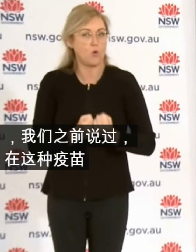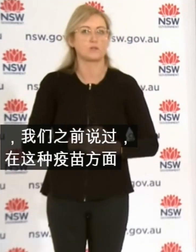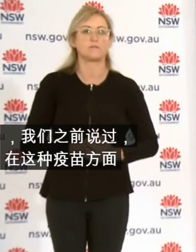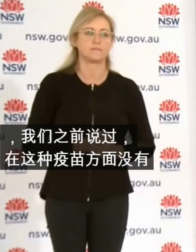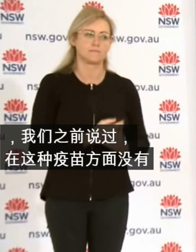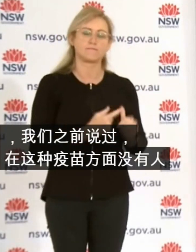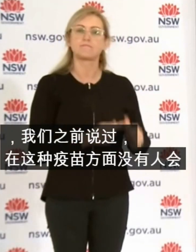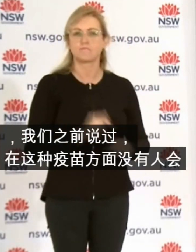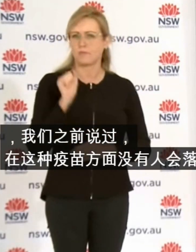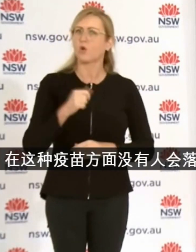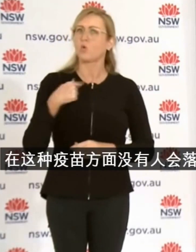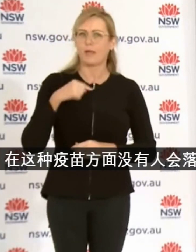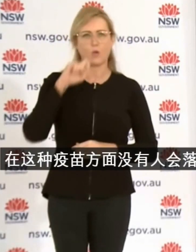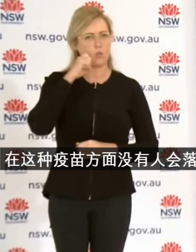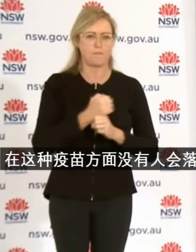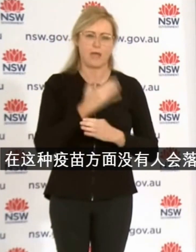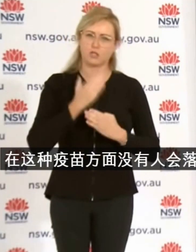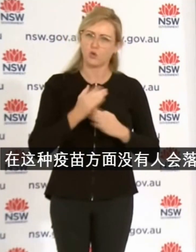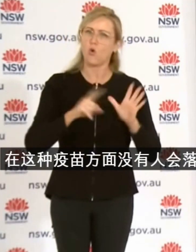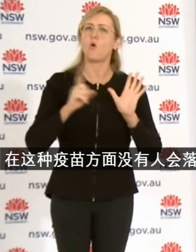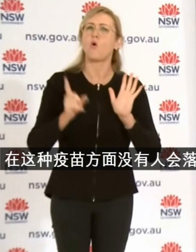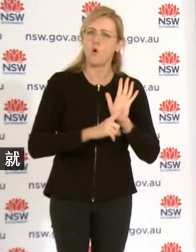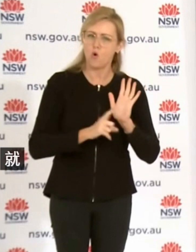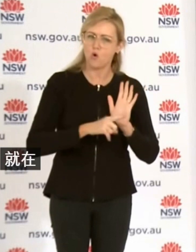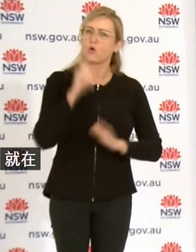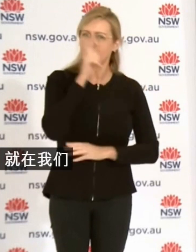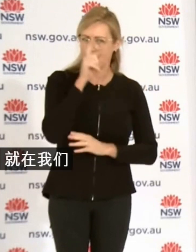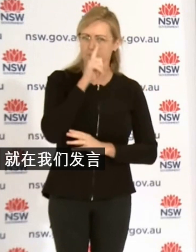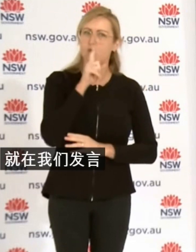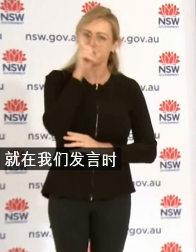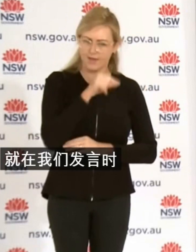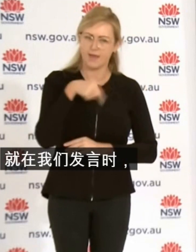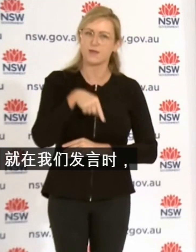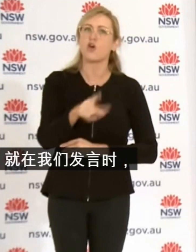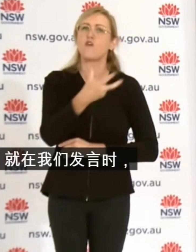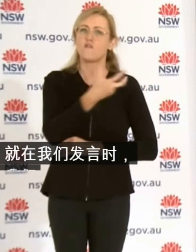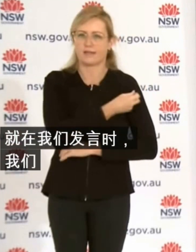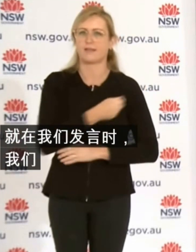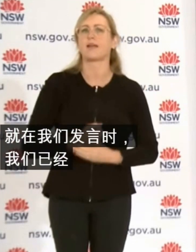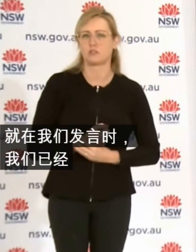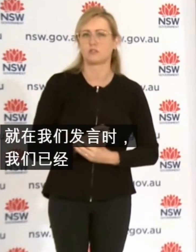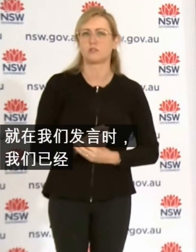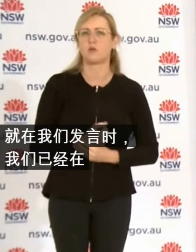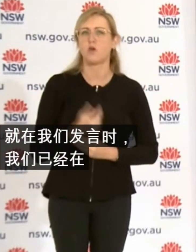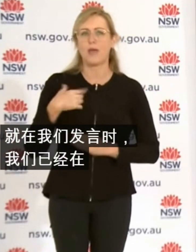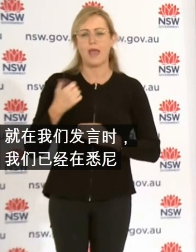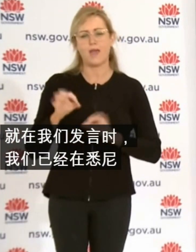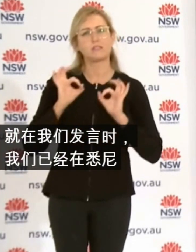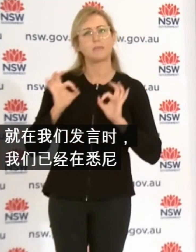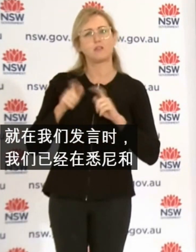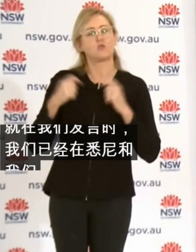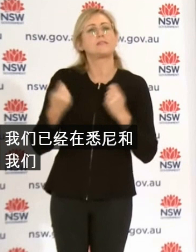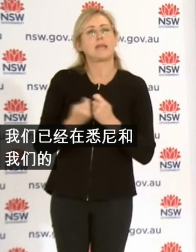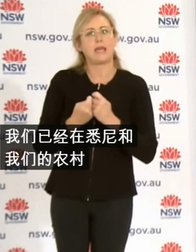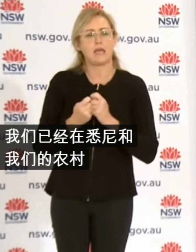left behind in respect to this vaccine program. Right now, as we speak, we've got teams out across Sydney in particular,